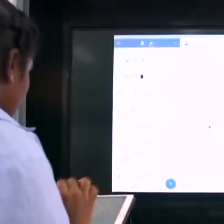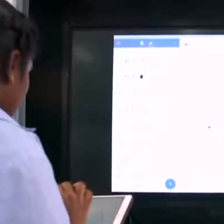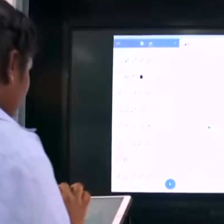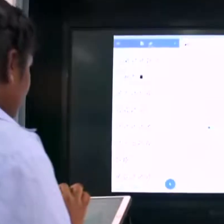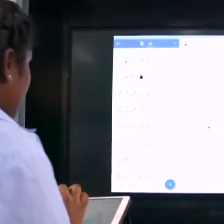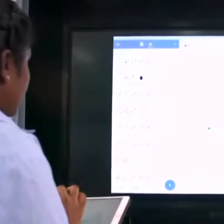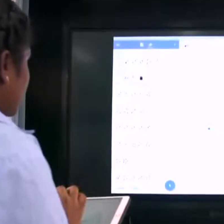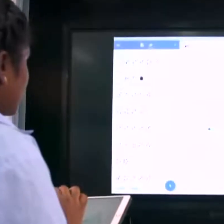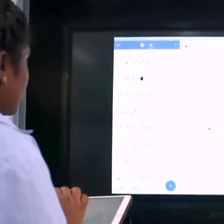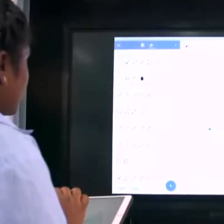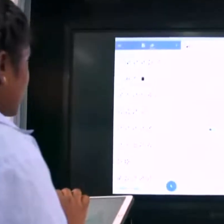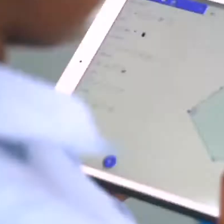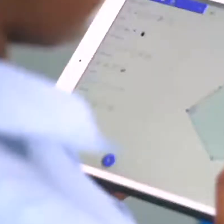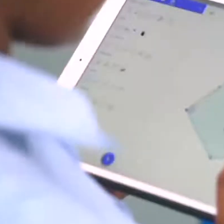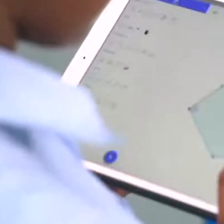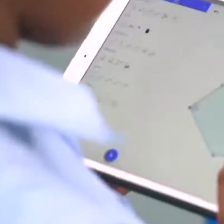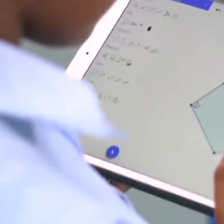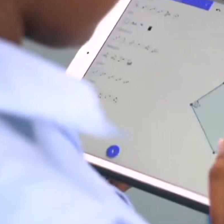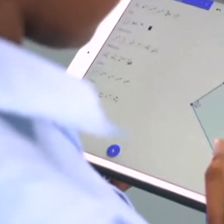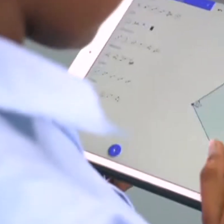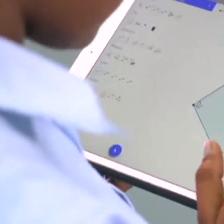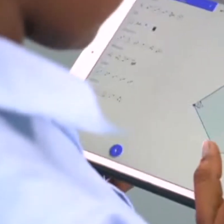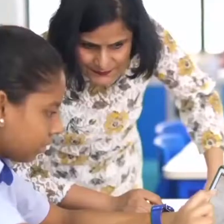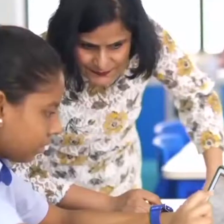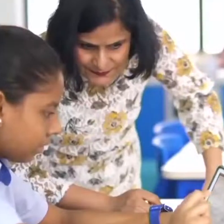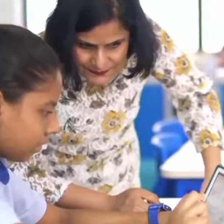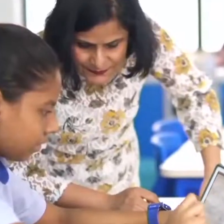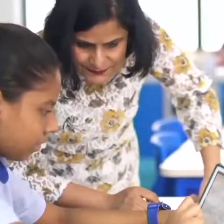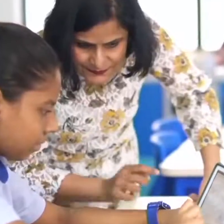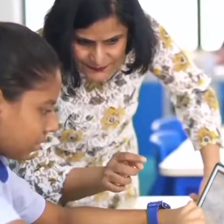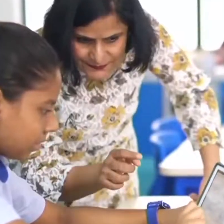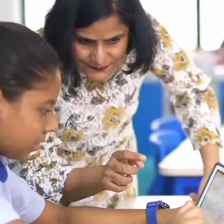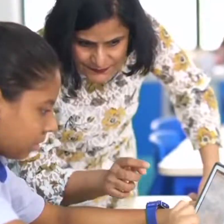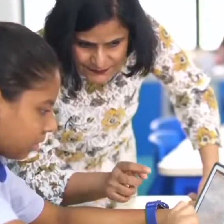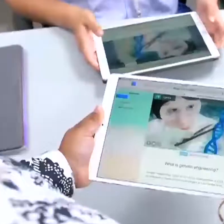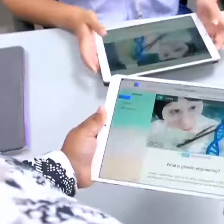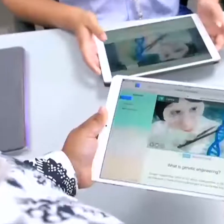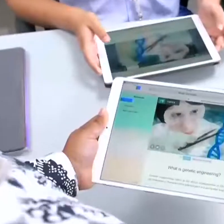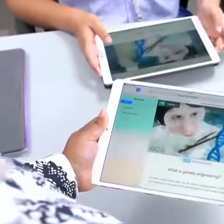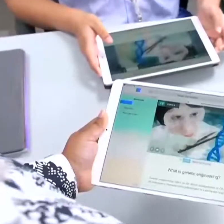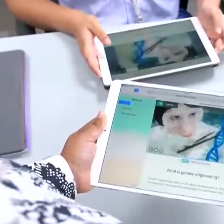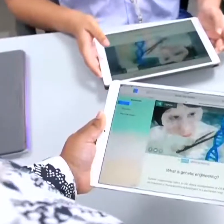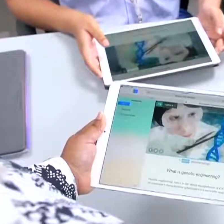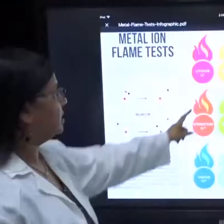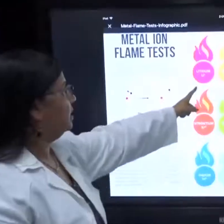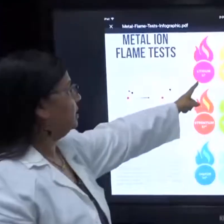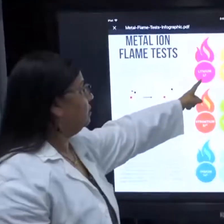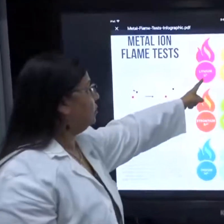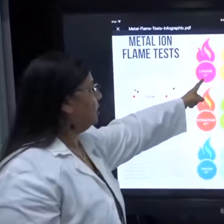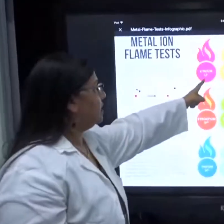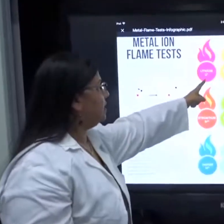This platform has various flexible features. Learners will be able to participate in the live classes on this